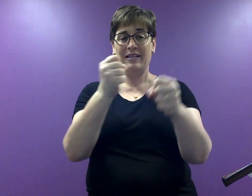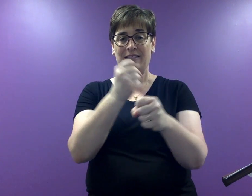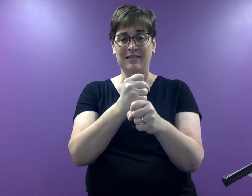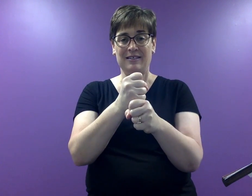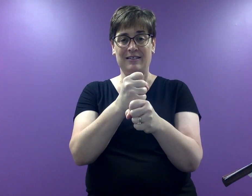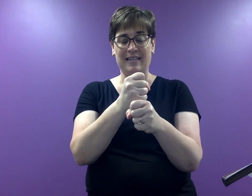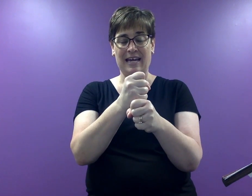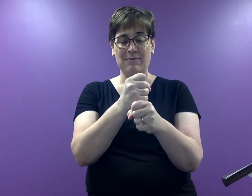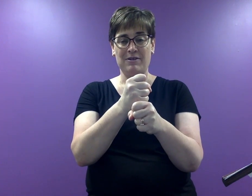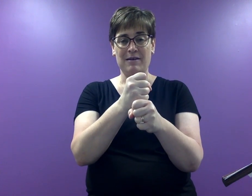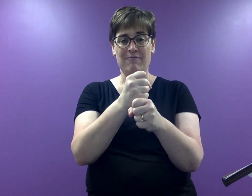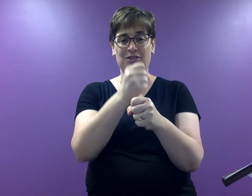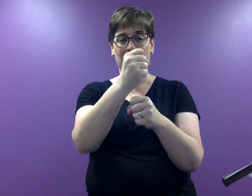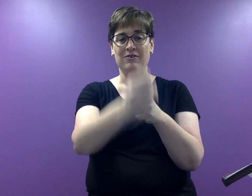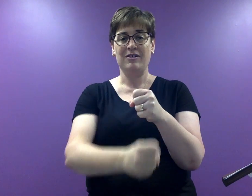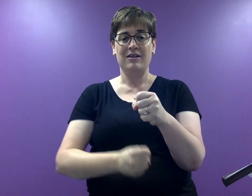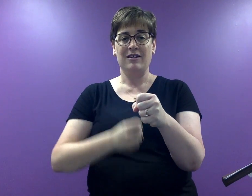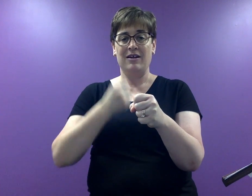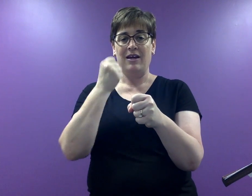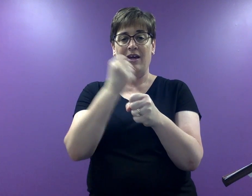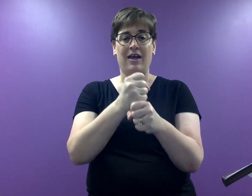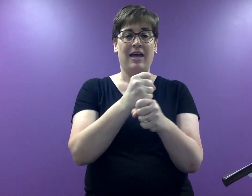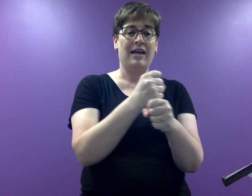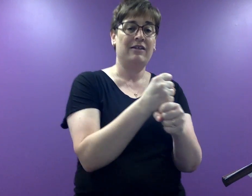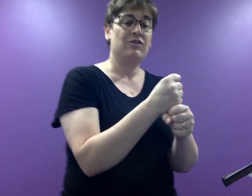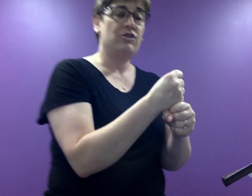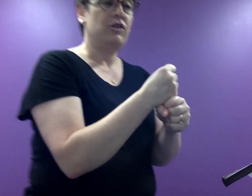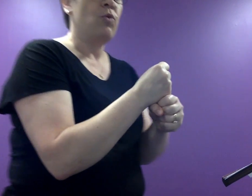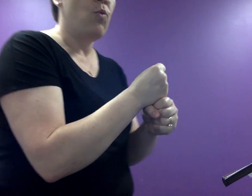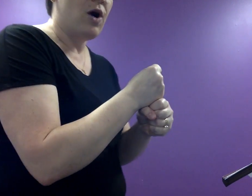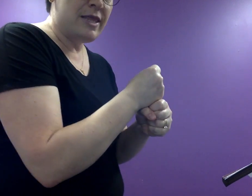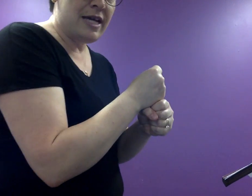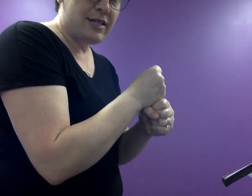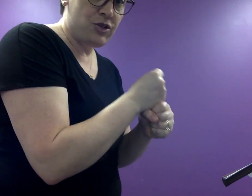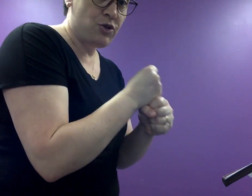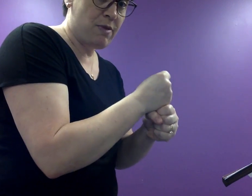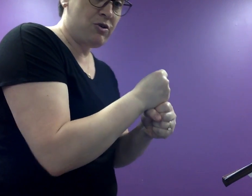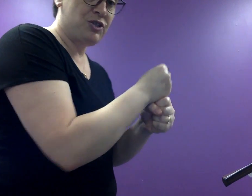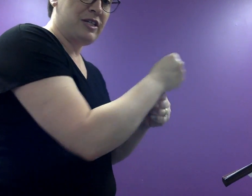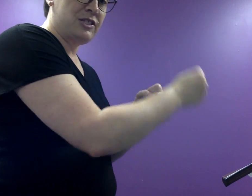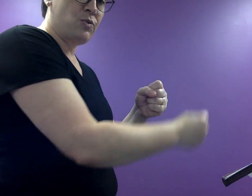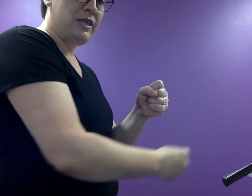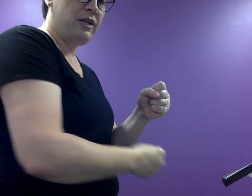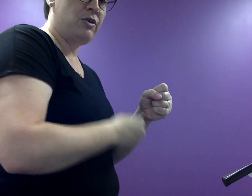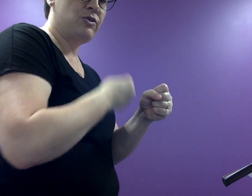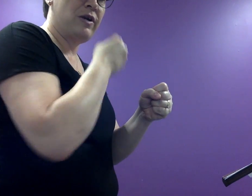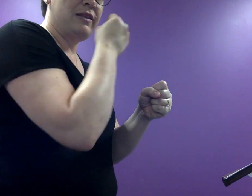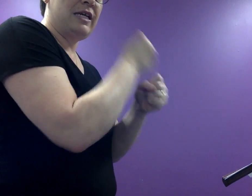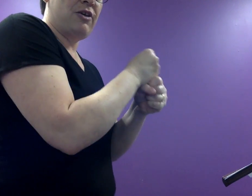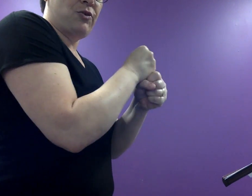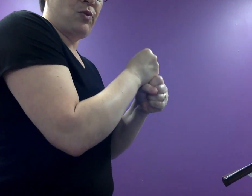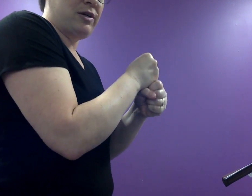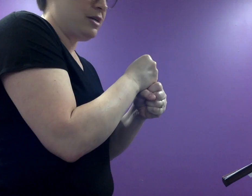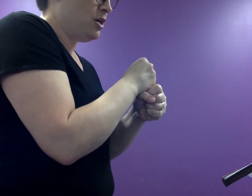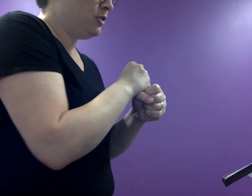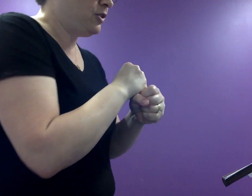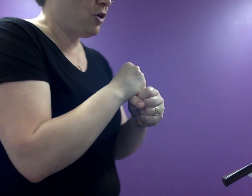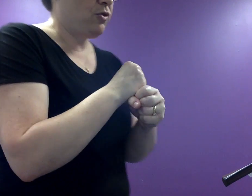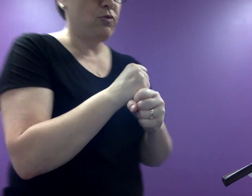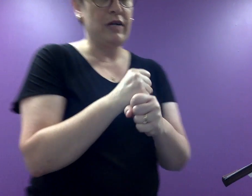S's, stacking them on top of each other, and the one that does your motion is the one that goes around the other one. So the